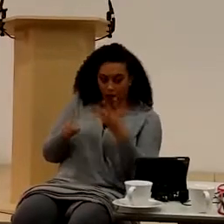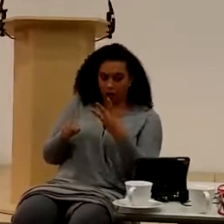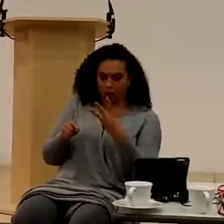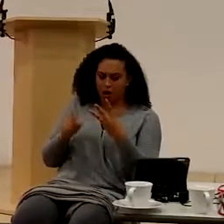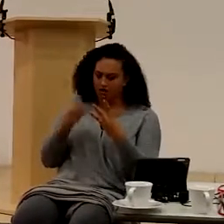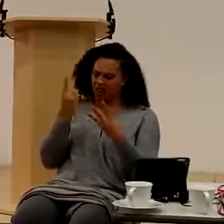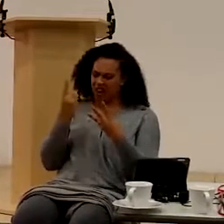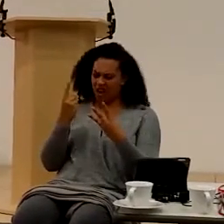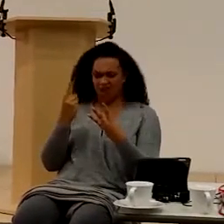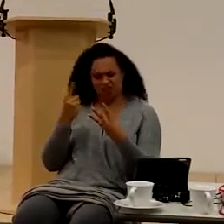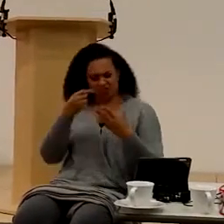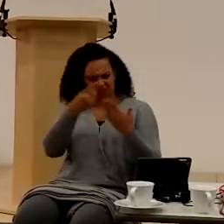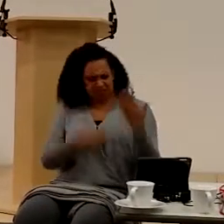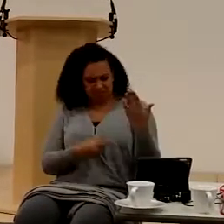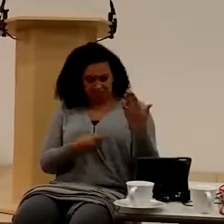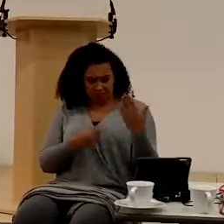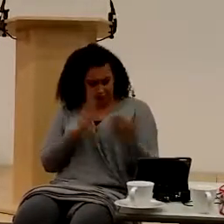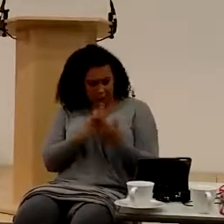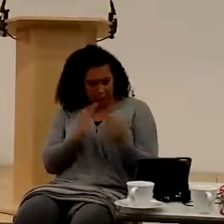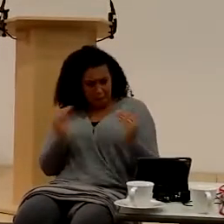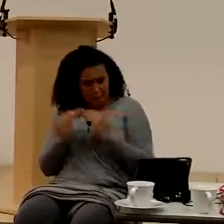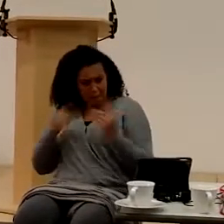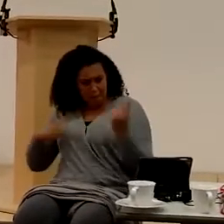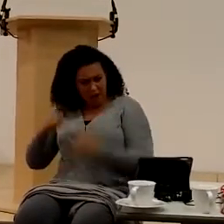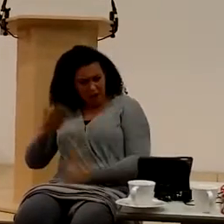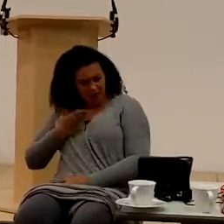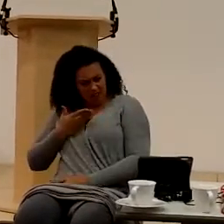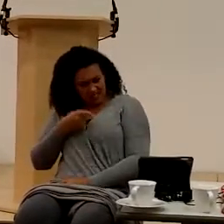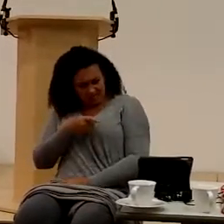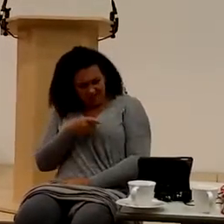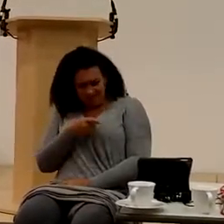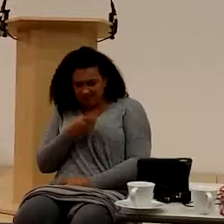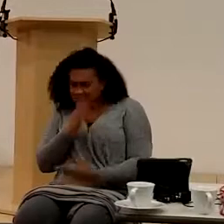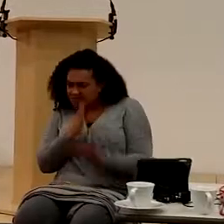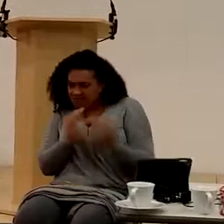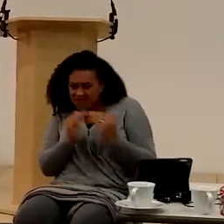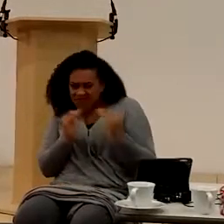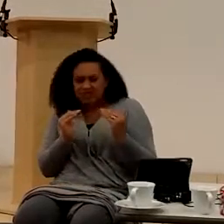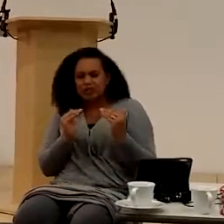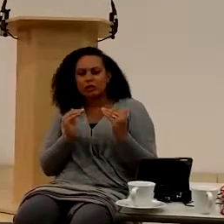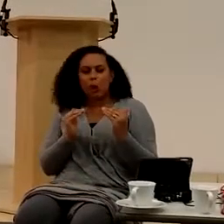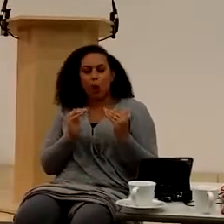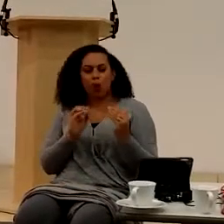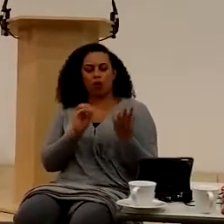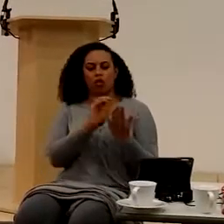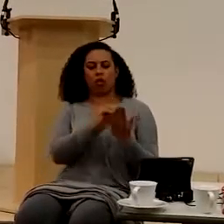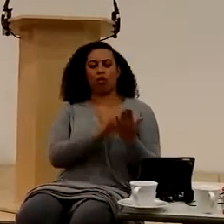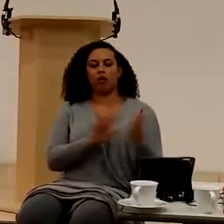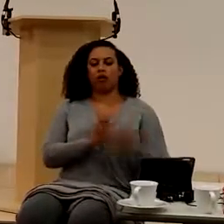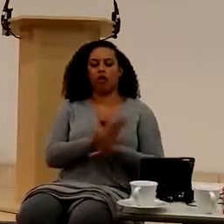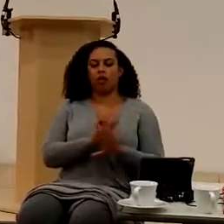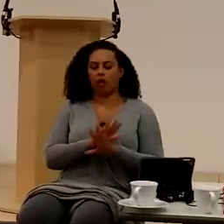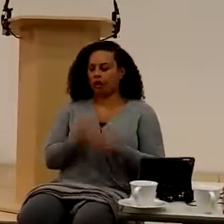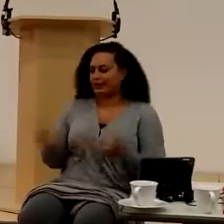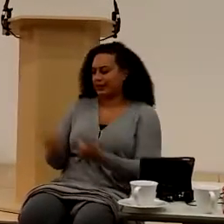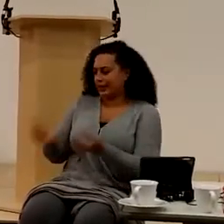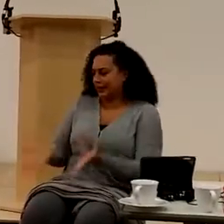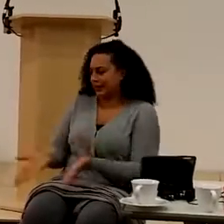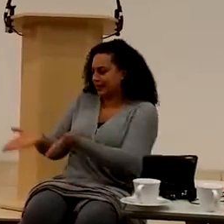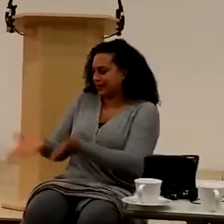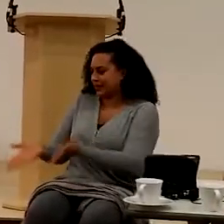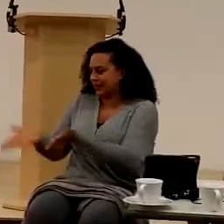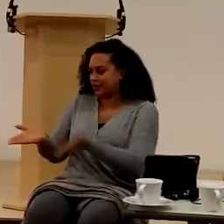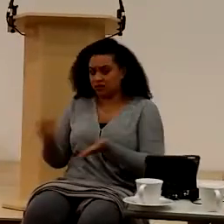he argued in terms of legislation, the mind's approach is